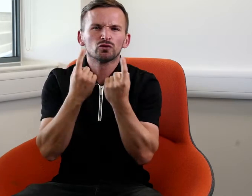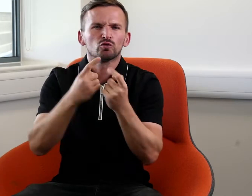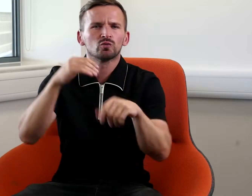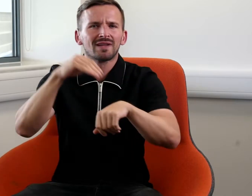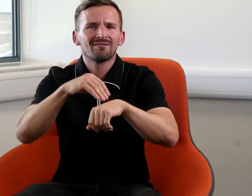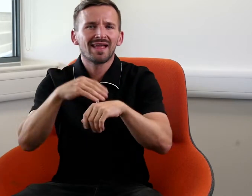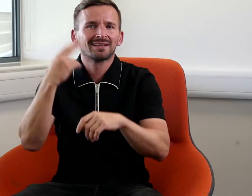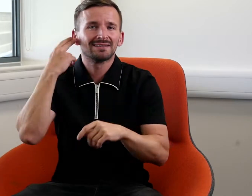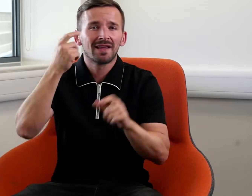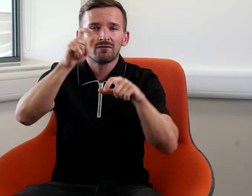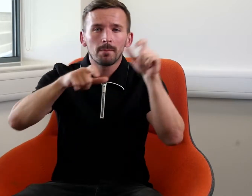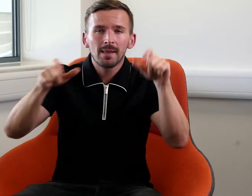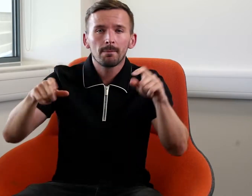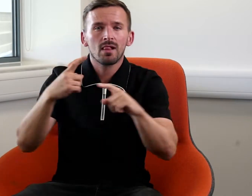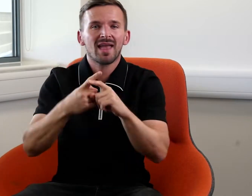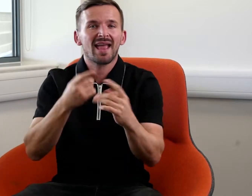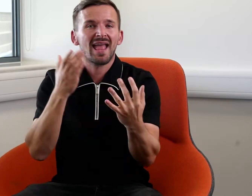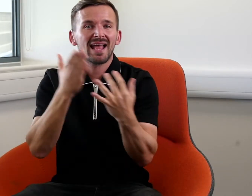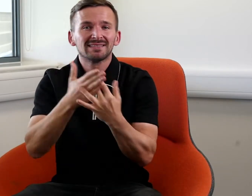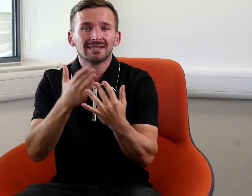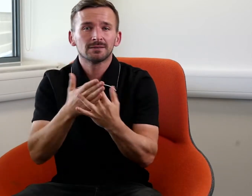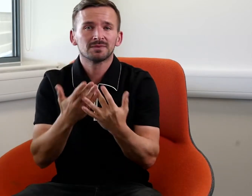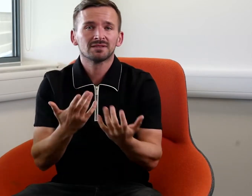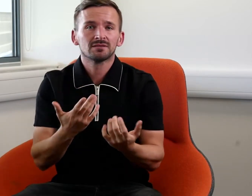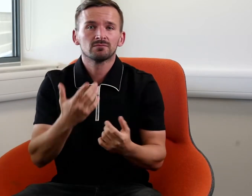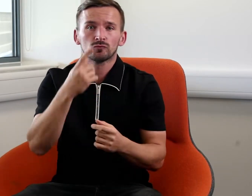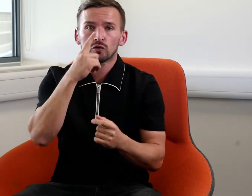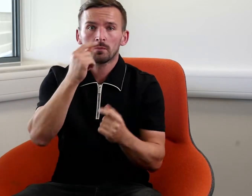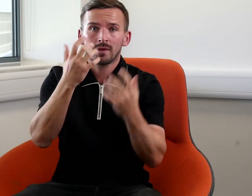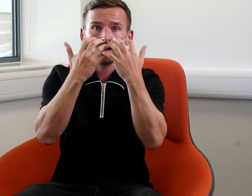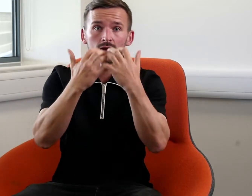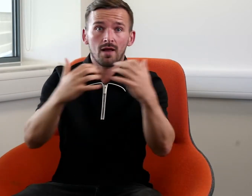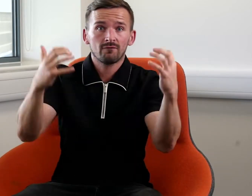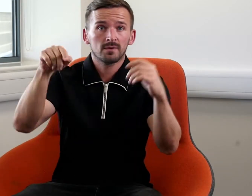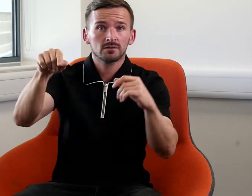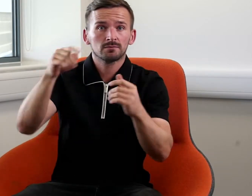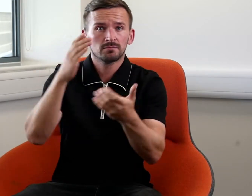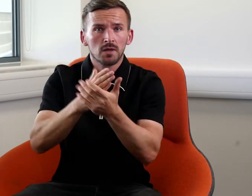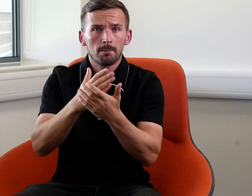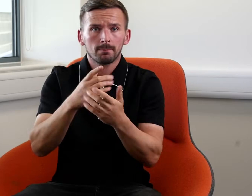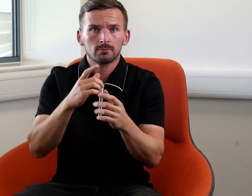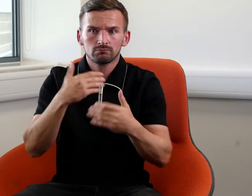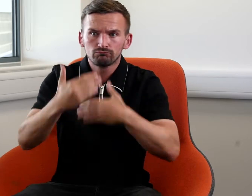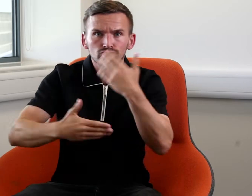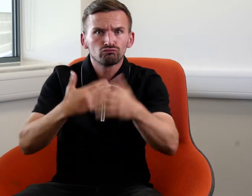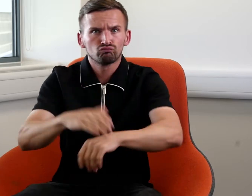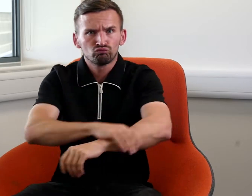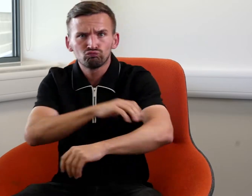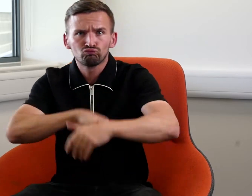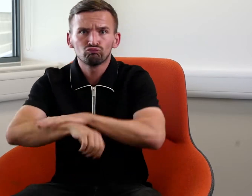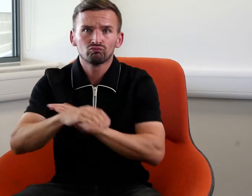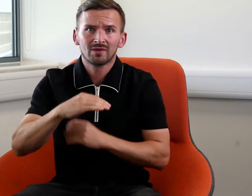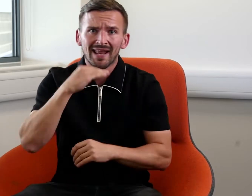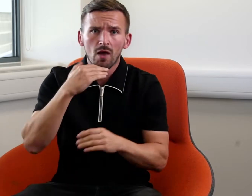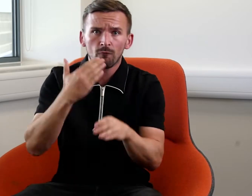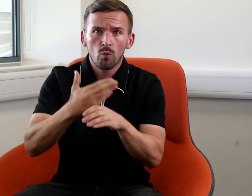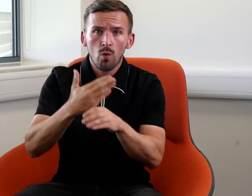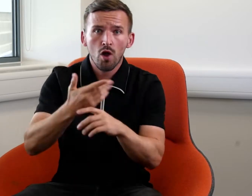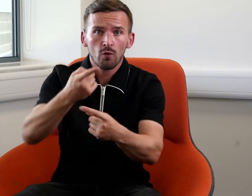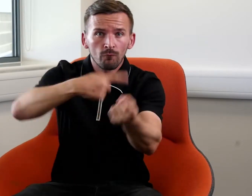We're also going to chat about issues that are linked to deaf people, accessibility, and our government